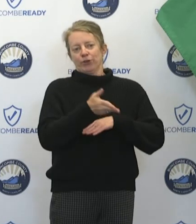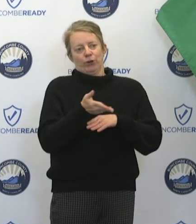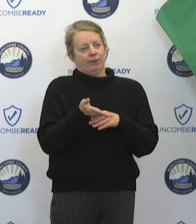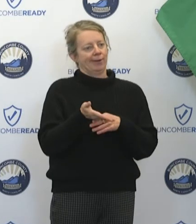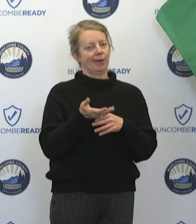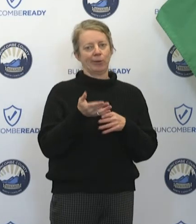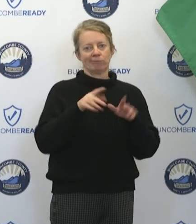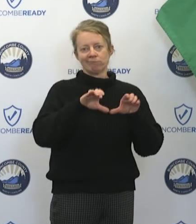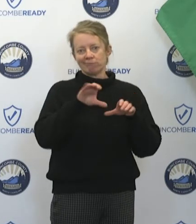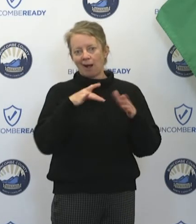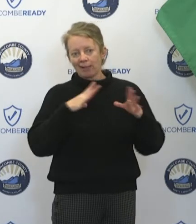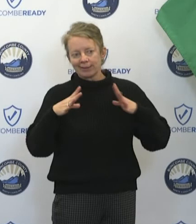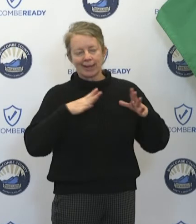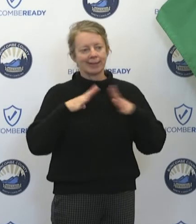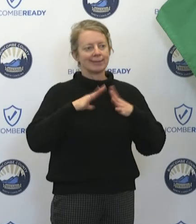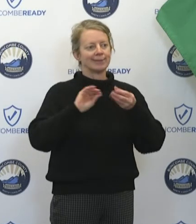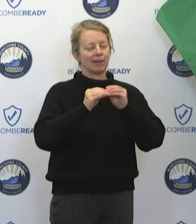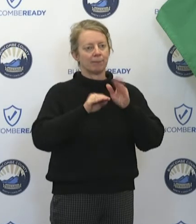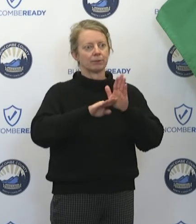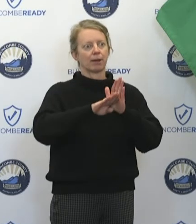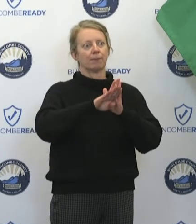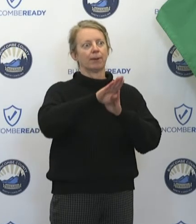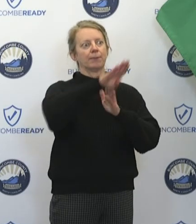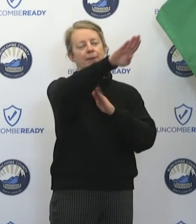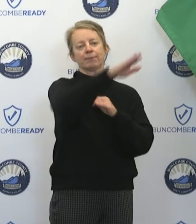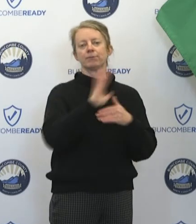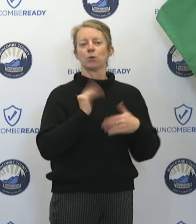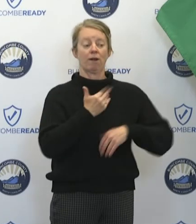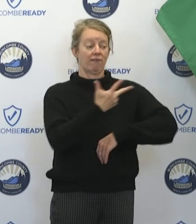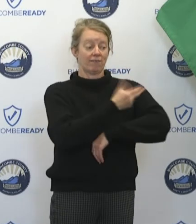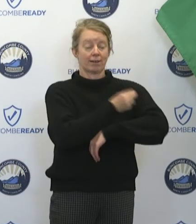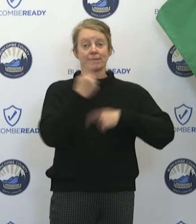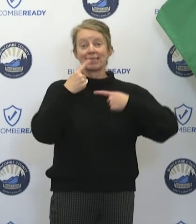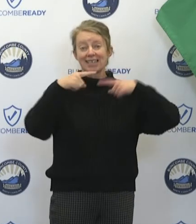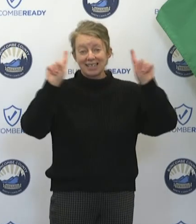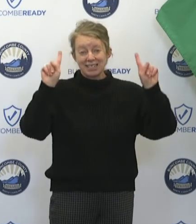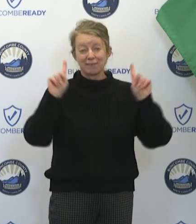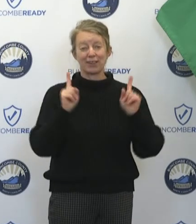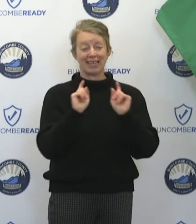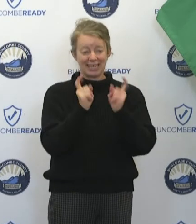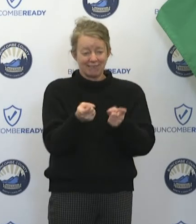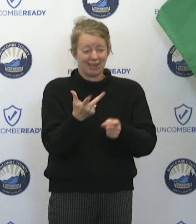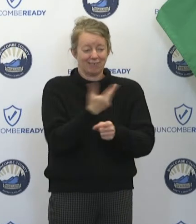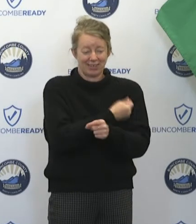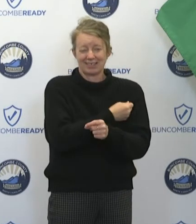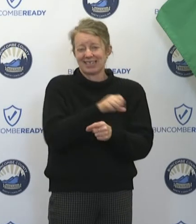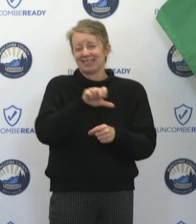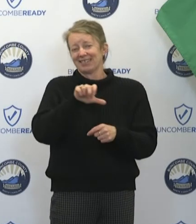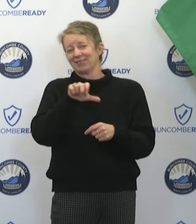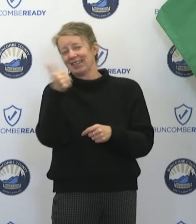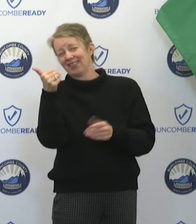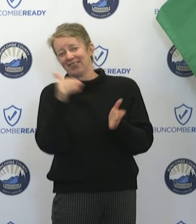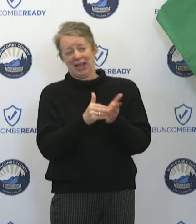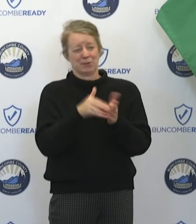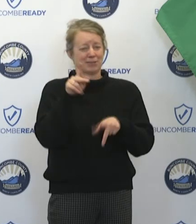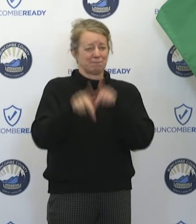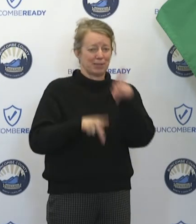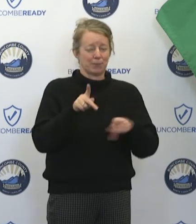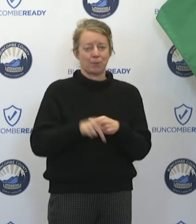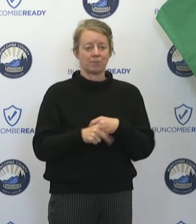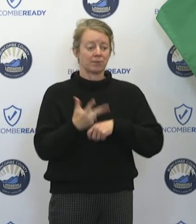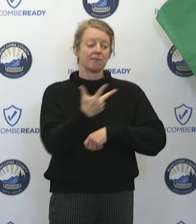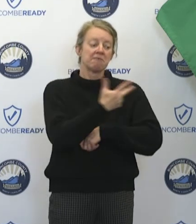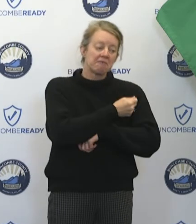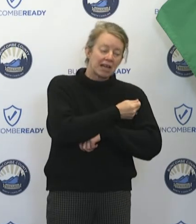transmission. Our vaccine operations have successfully vaccinated tens of thousands of individuals. While vaccine supply